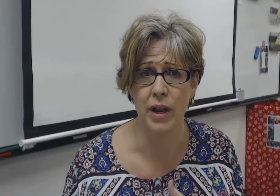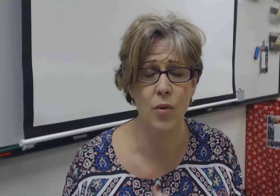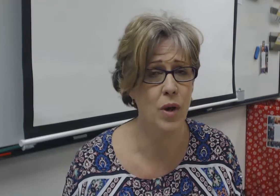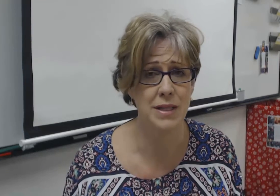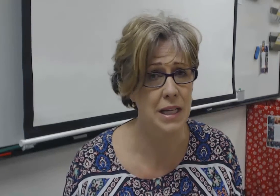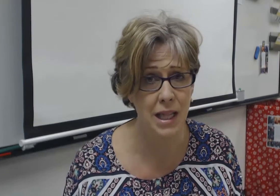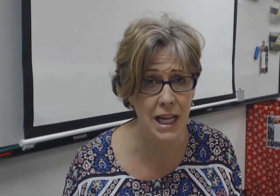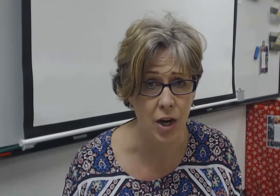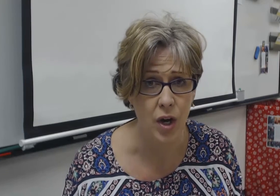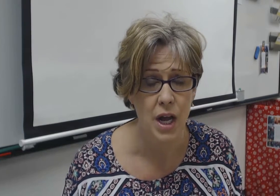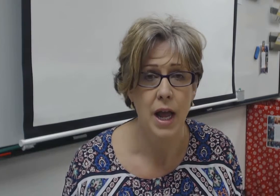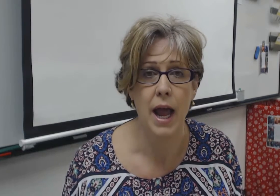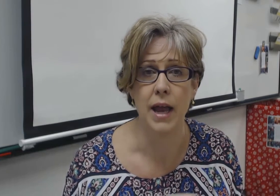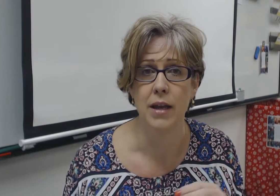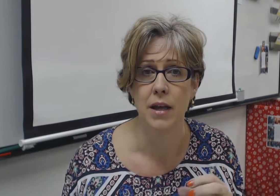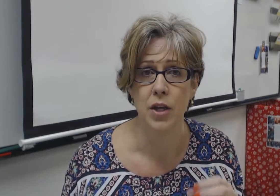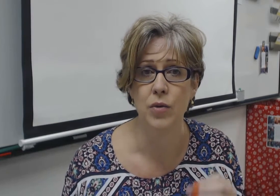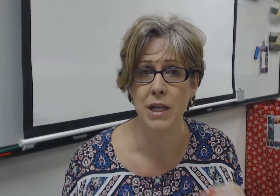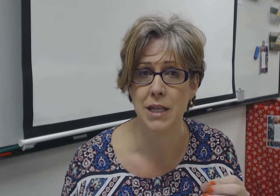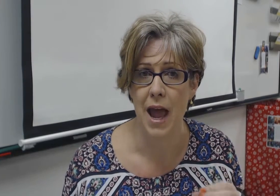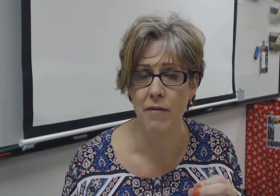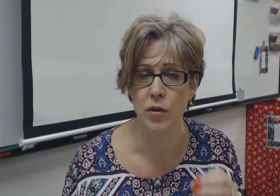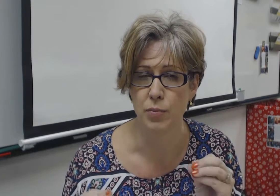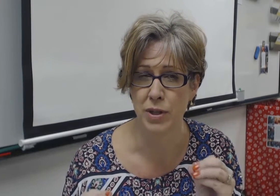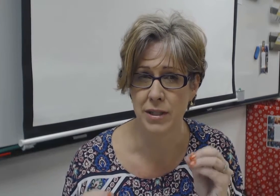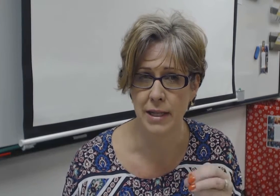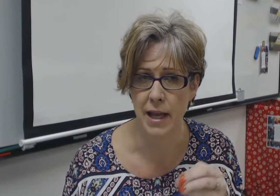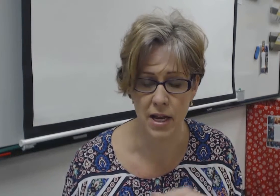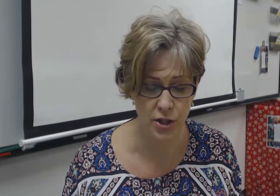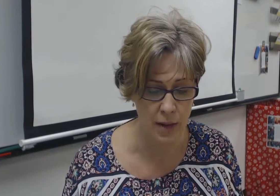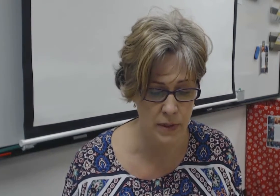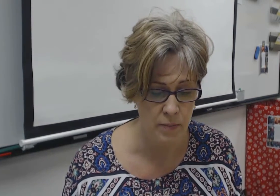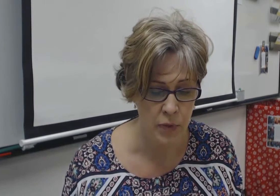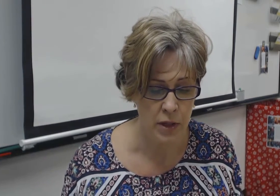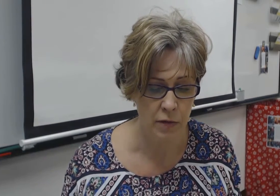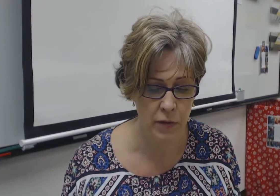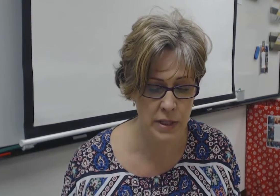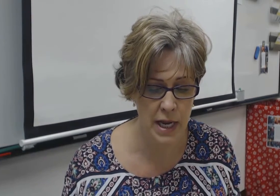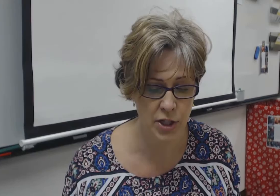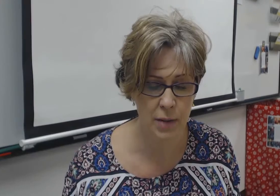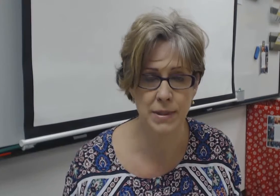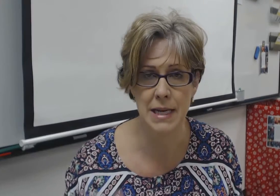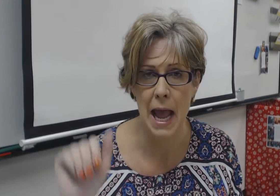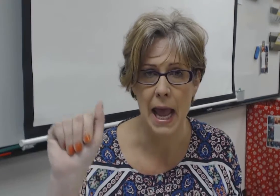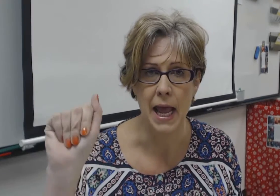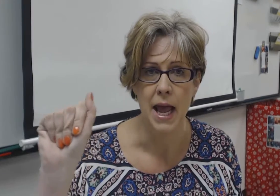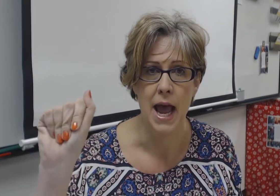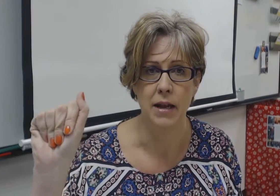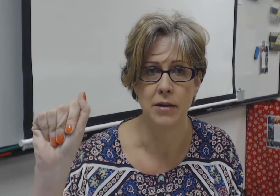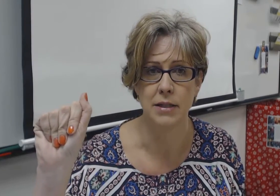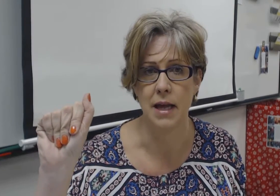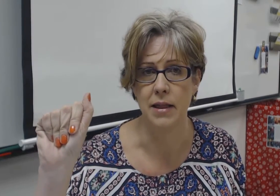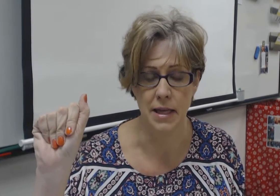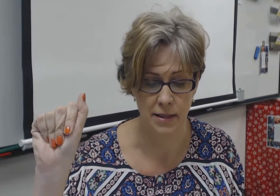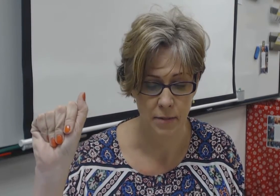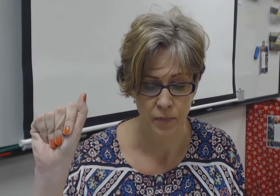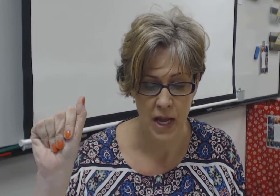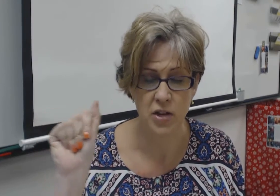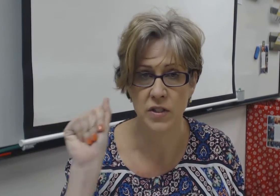It wasn't clear. And you need to have those precise hand shapes. The first hand shape is an A, and it looks like this. And you'll